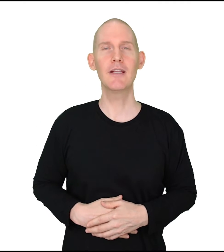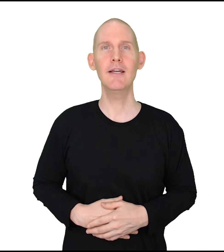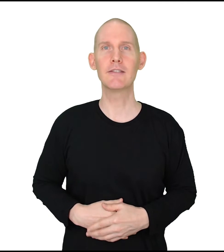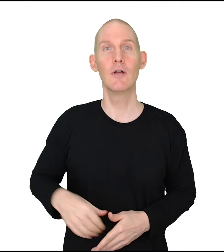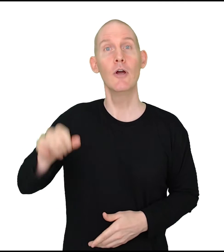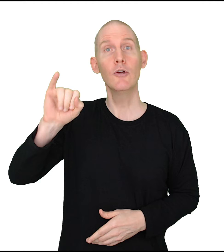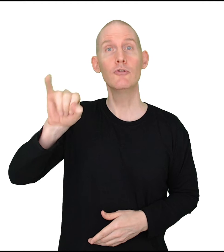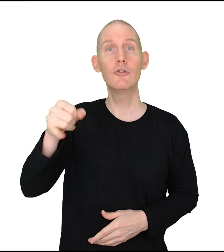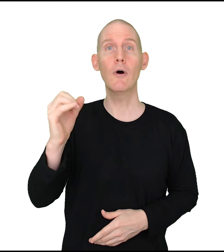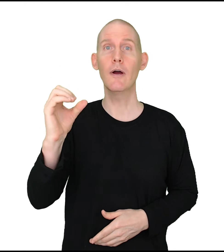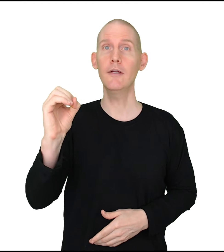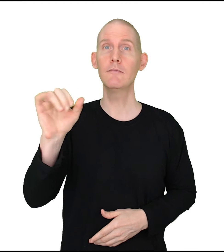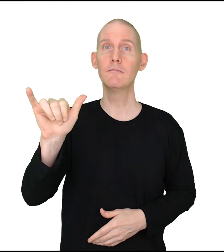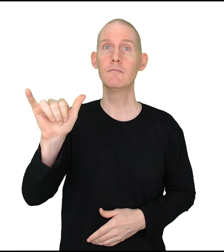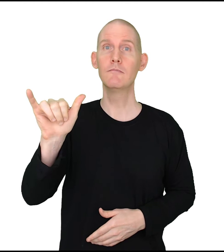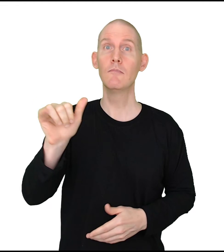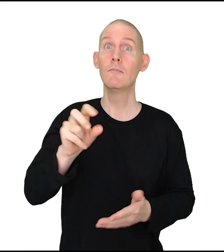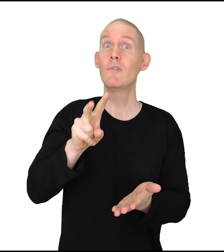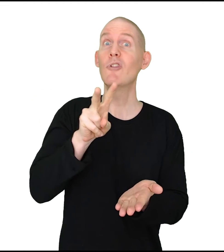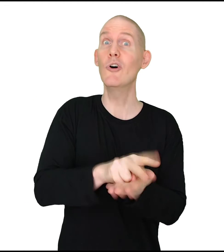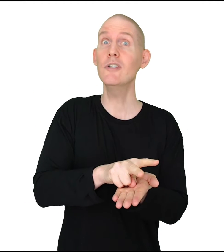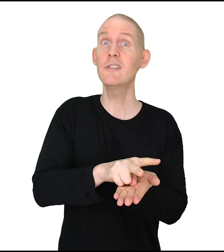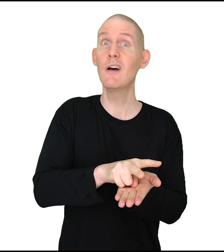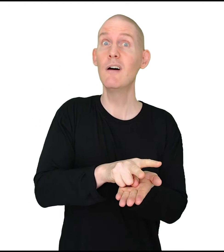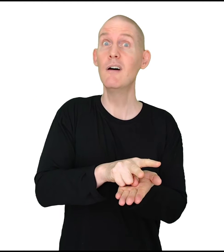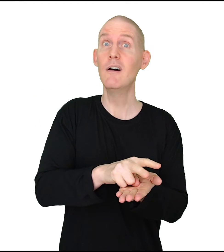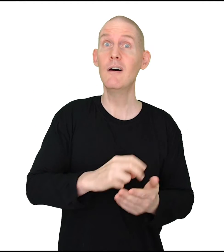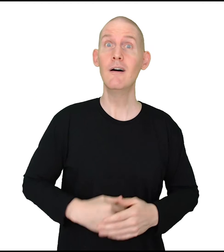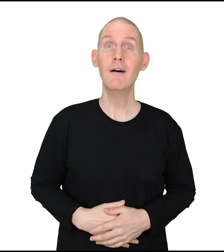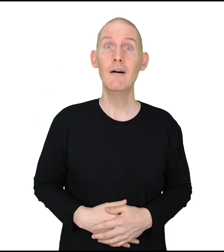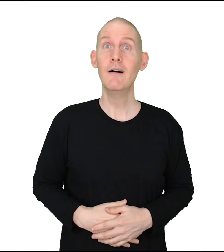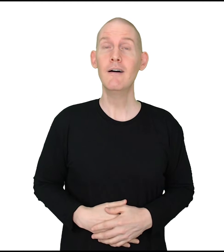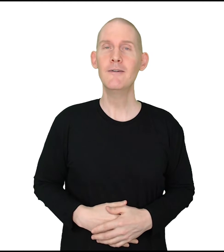this. Joy, lose.